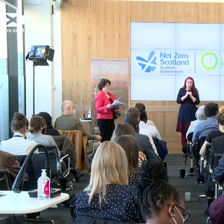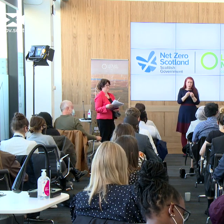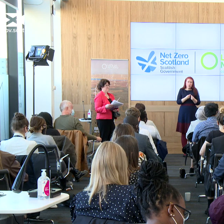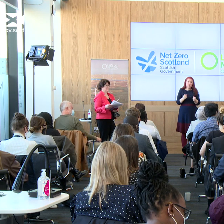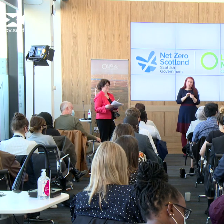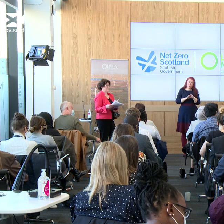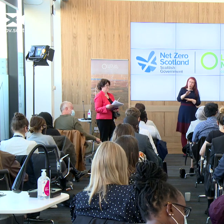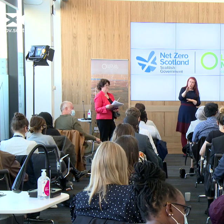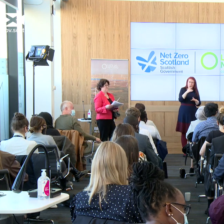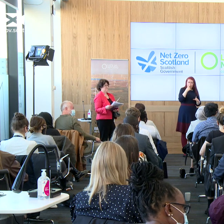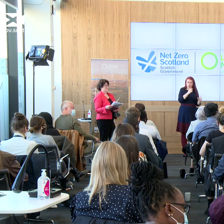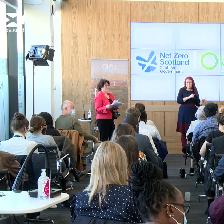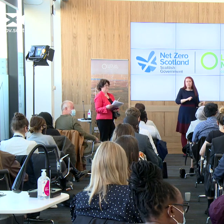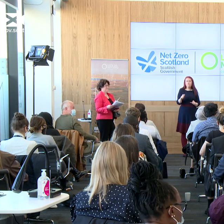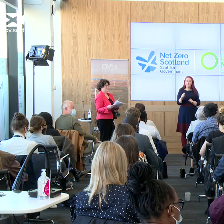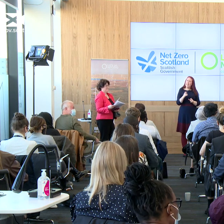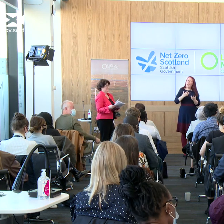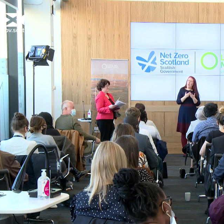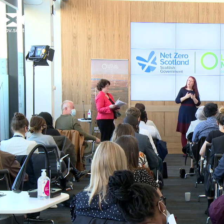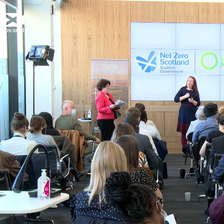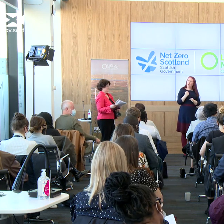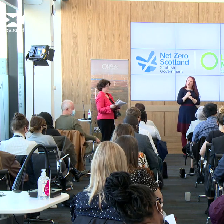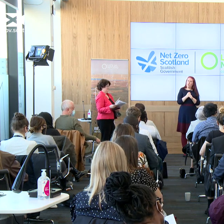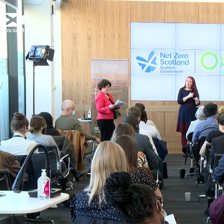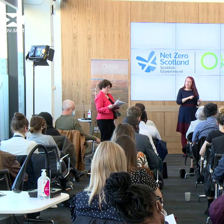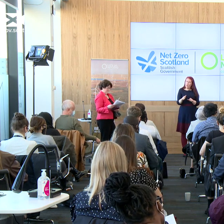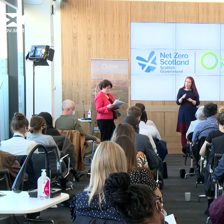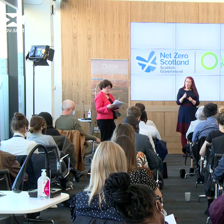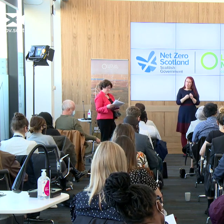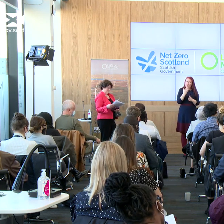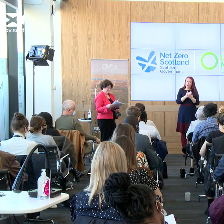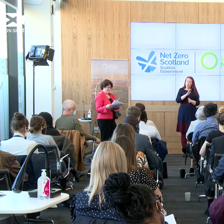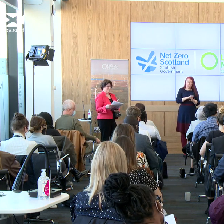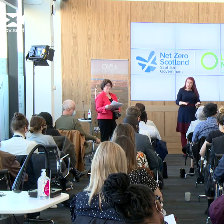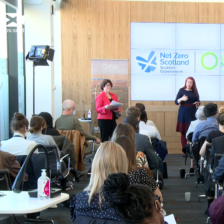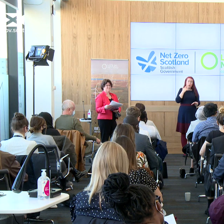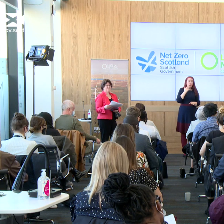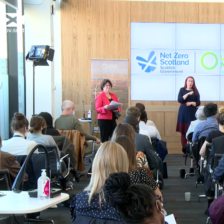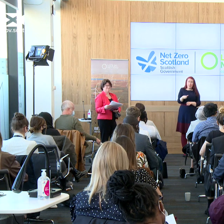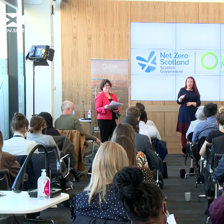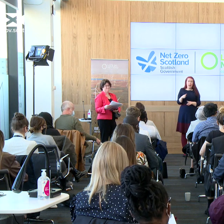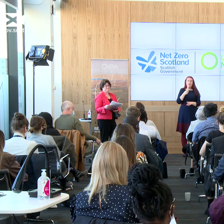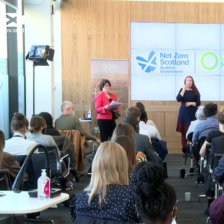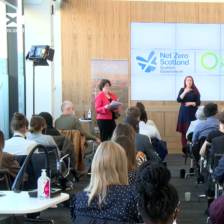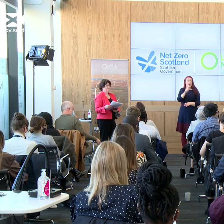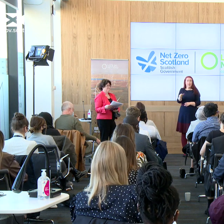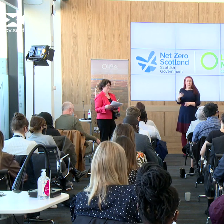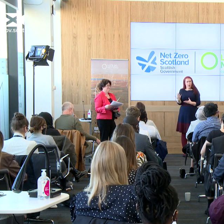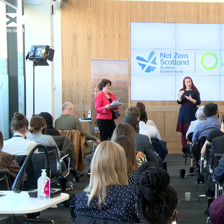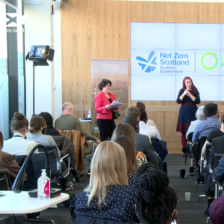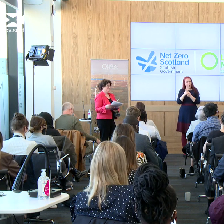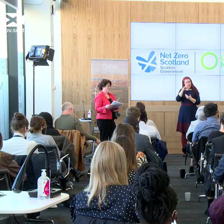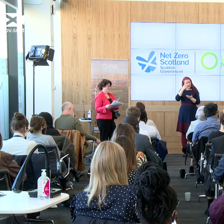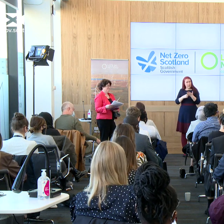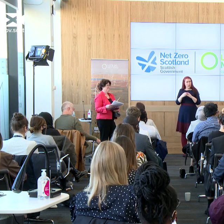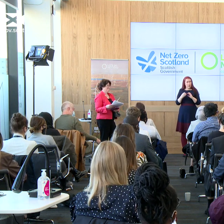How does the Scottish Government plan to continue to bring children, young people, and ordinary citizens into decision-making and to protect